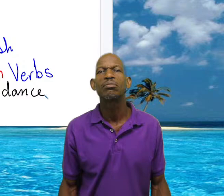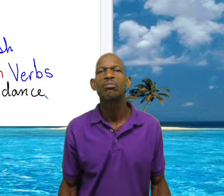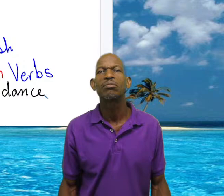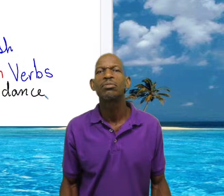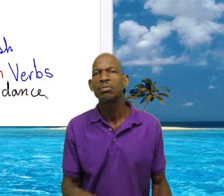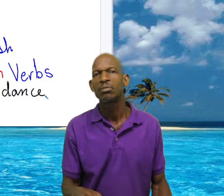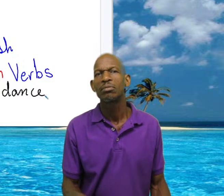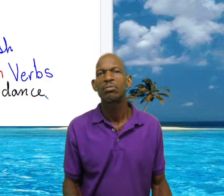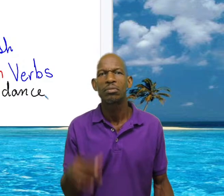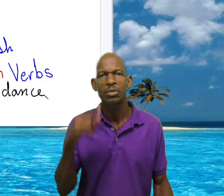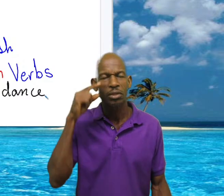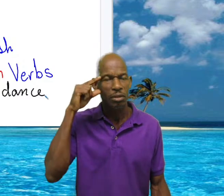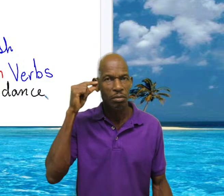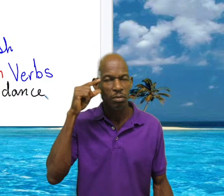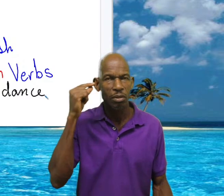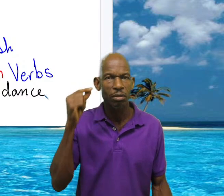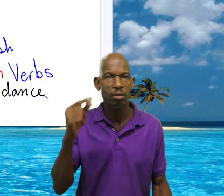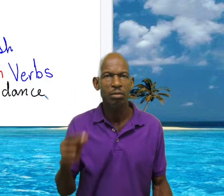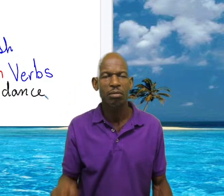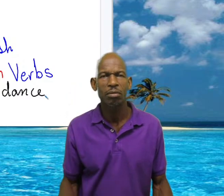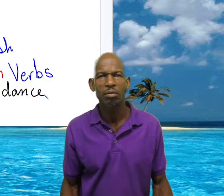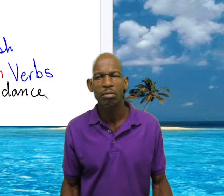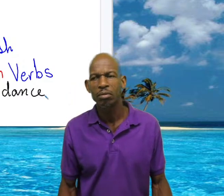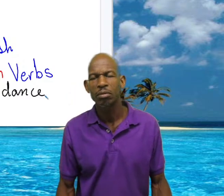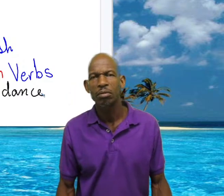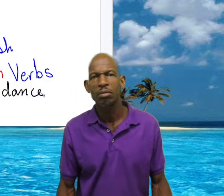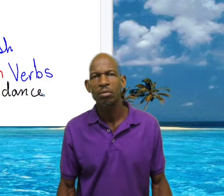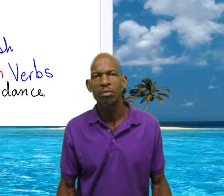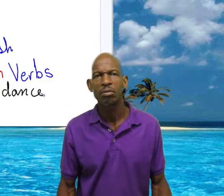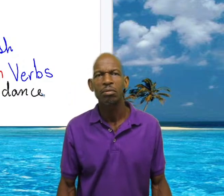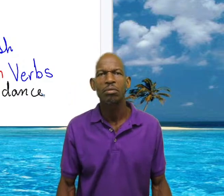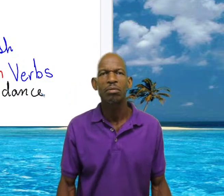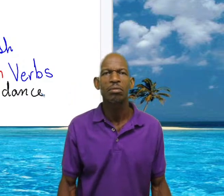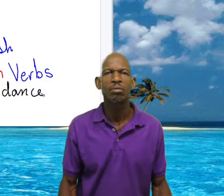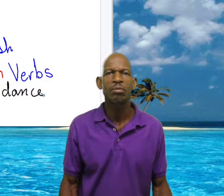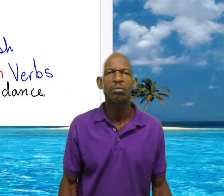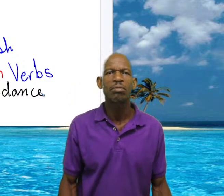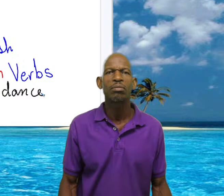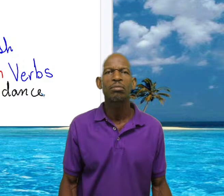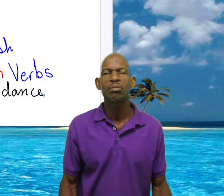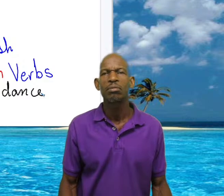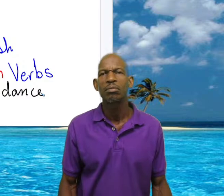Yes, Sibriki. Sibriki, go ahead. Right, yes.